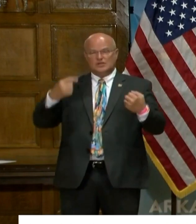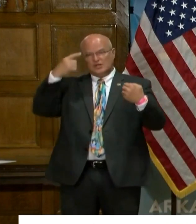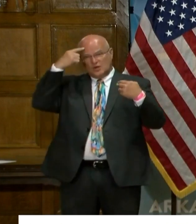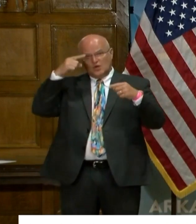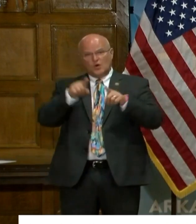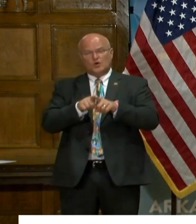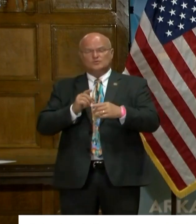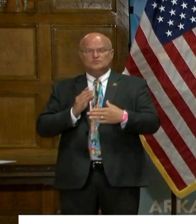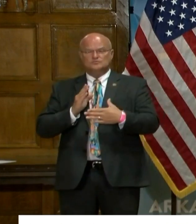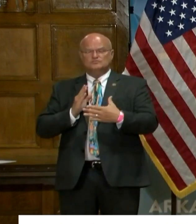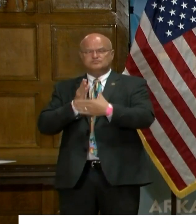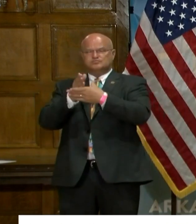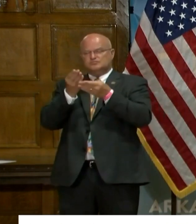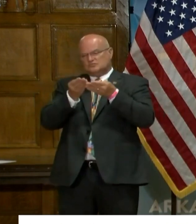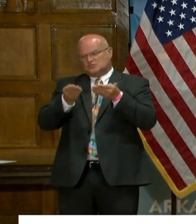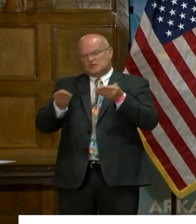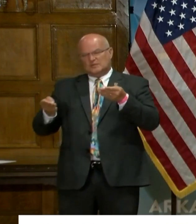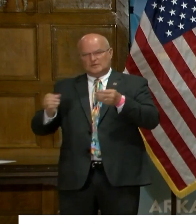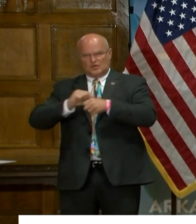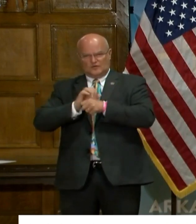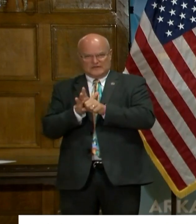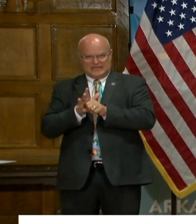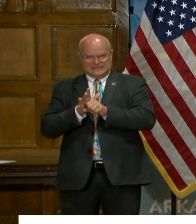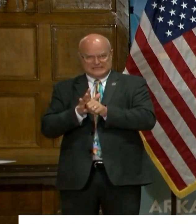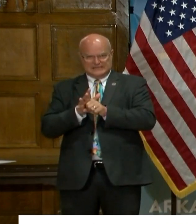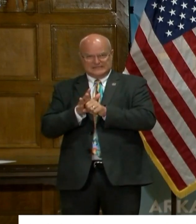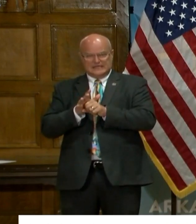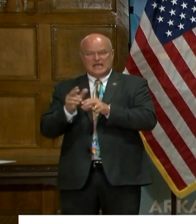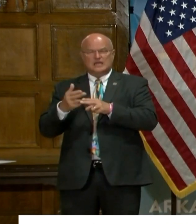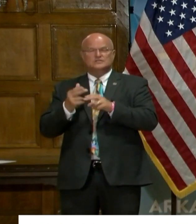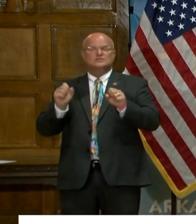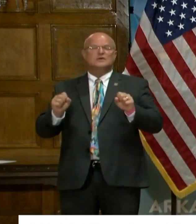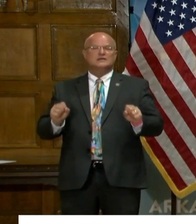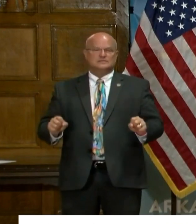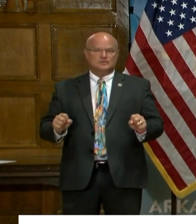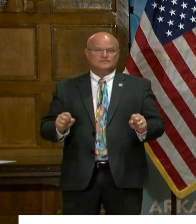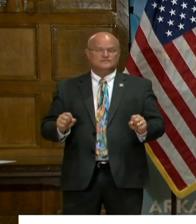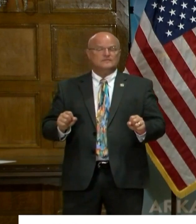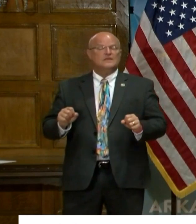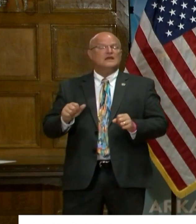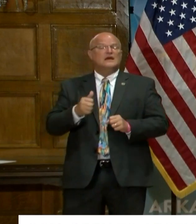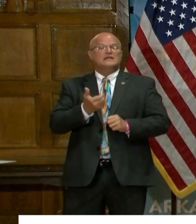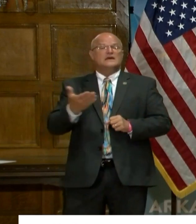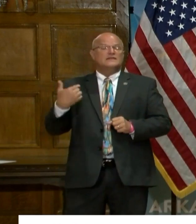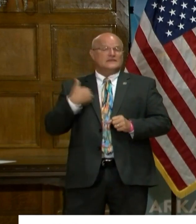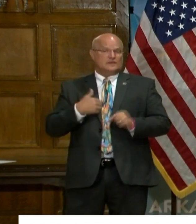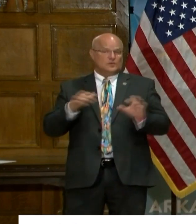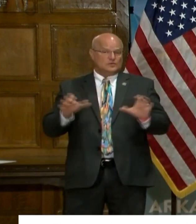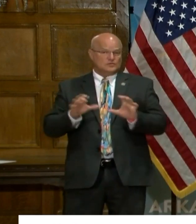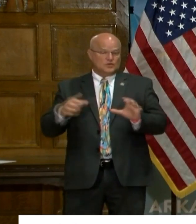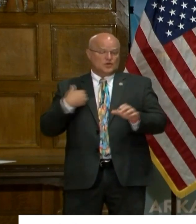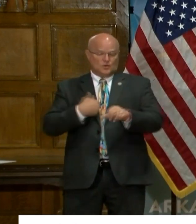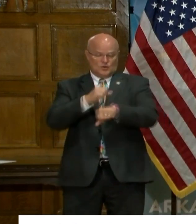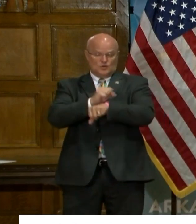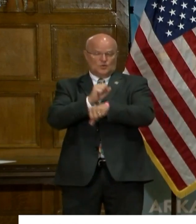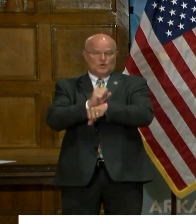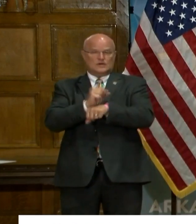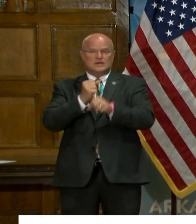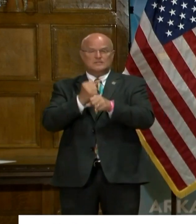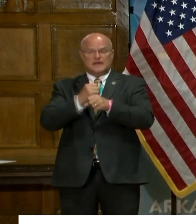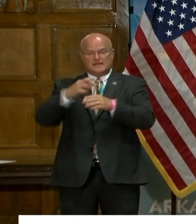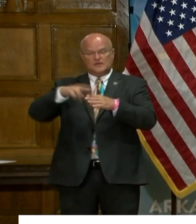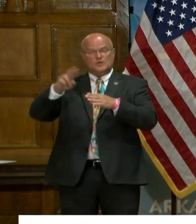order to interrupt the transmission of COVID-19 as soon as possible. Another thing that we are doing is we are working to make